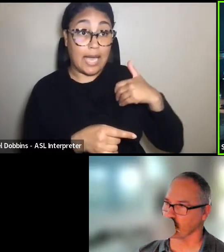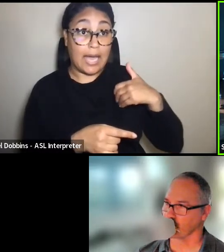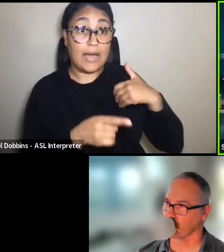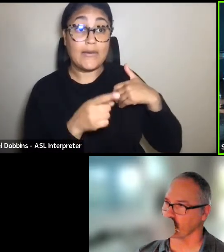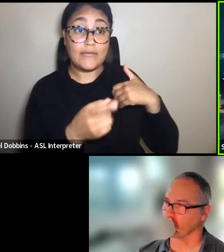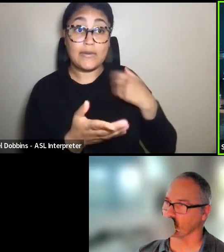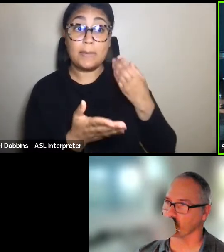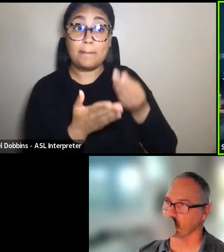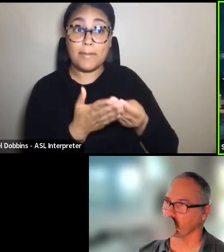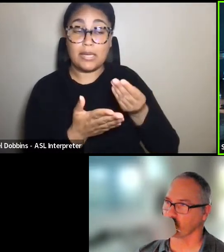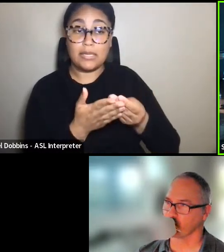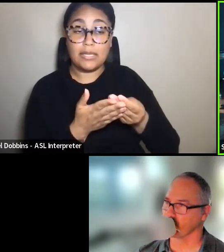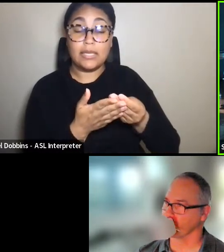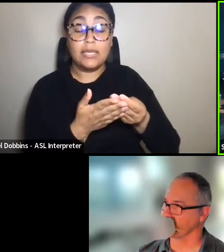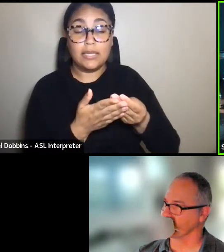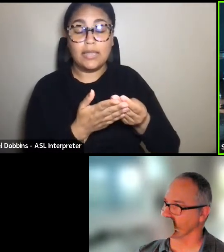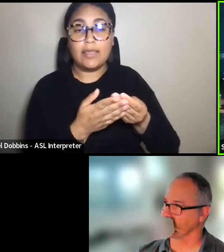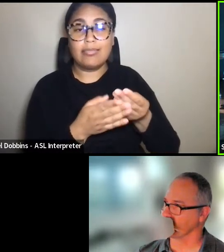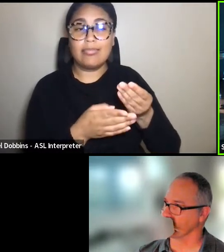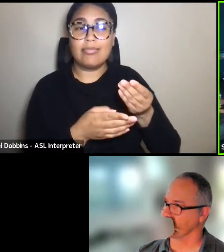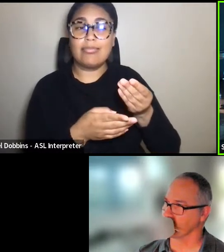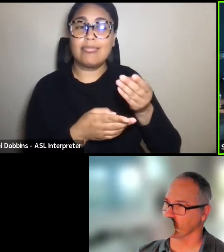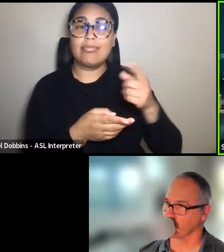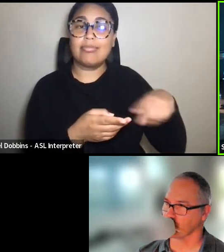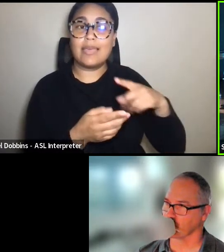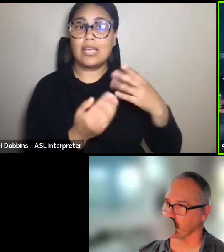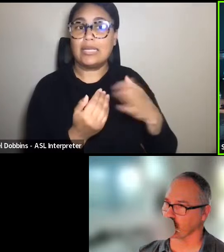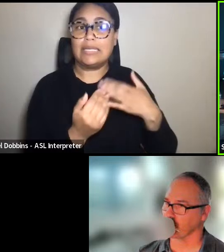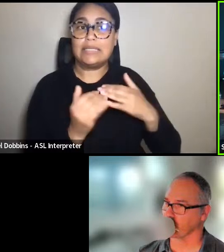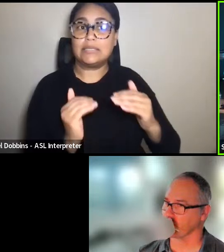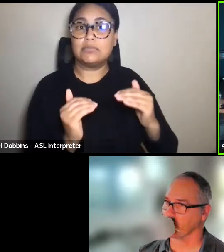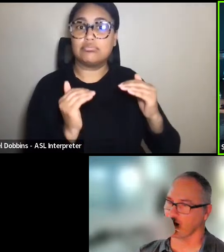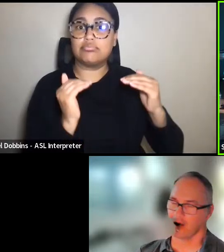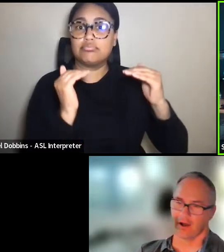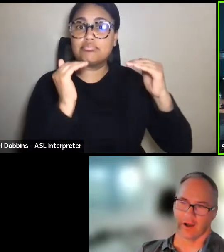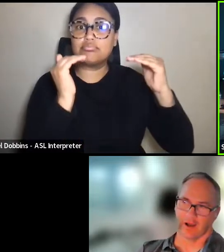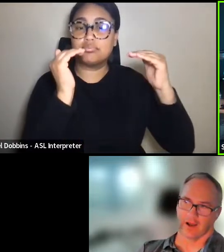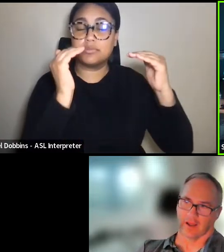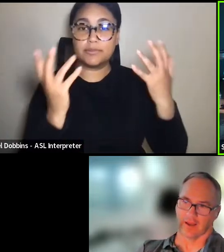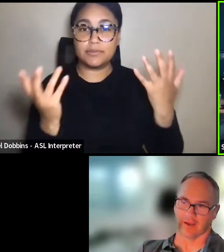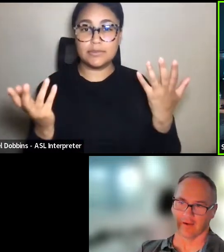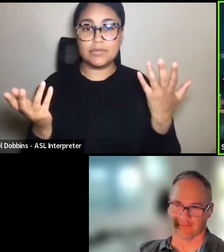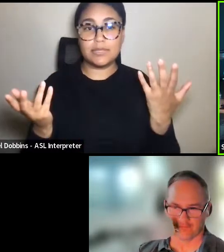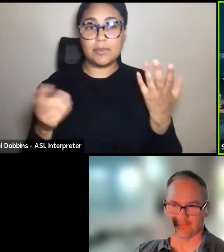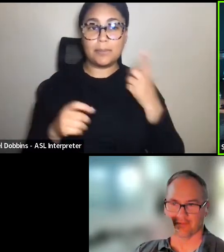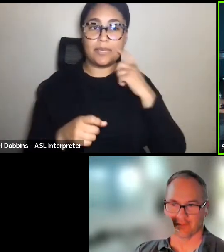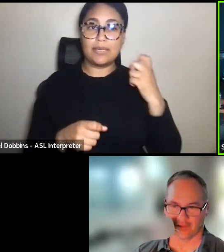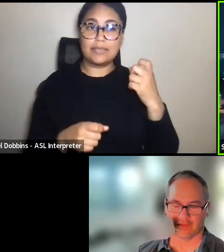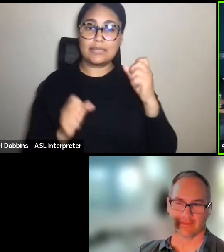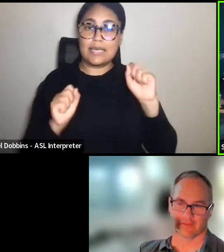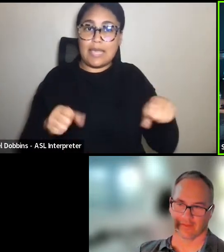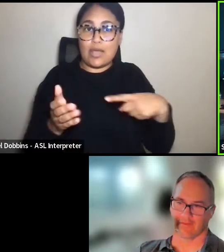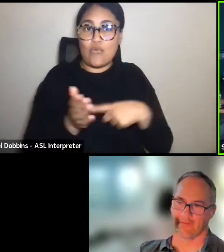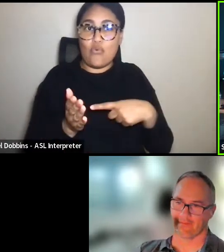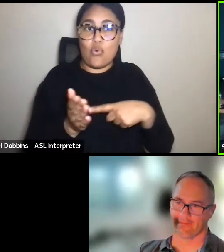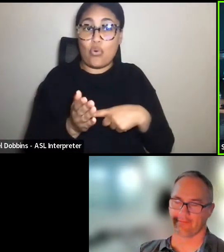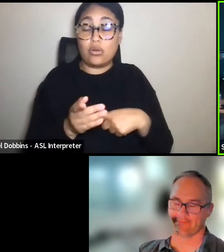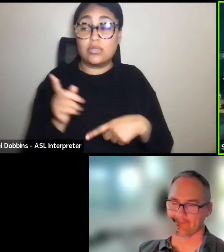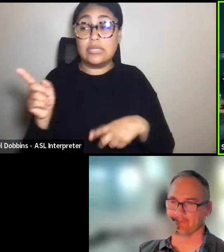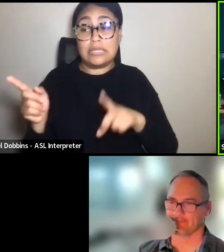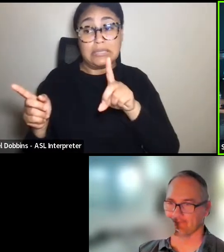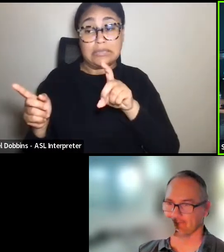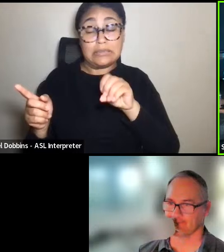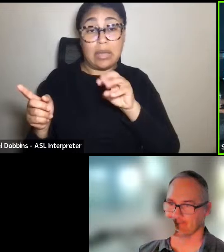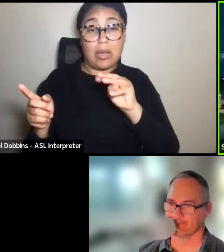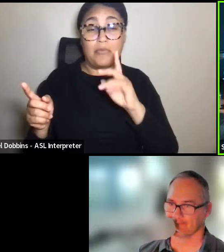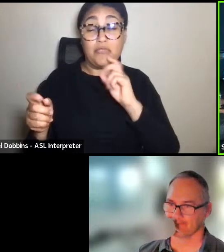right. because they're using it. So there's this sort of and I don't know, Dom, if you have anything you want to add about this, because I think we've talked a lot about this over the last couple